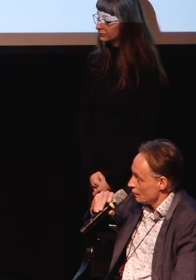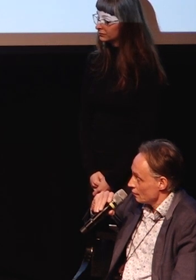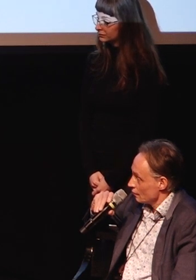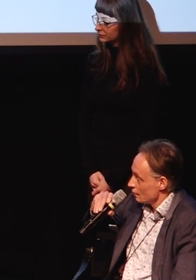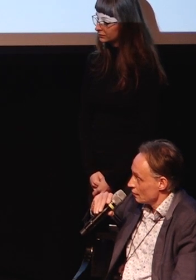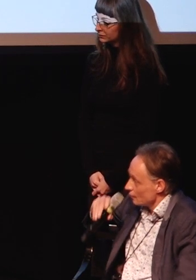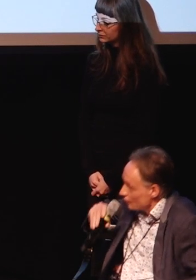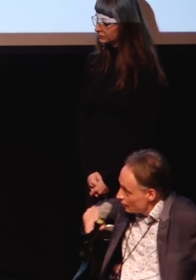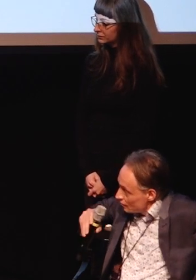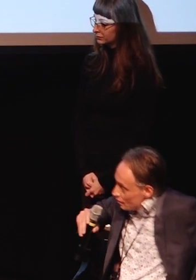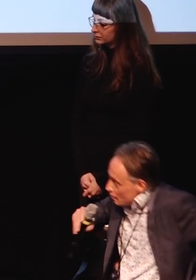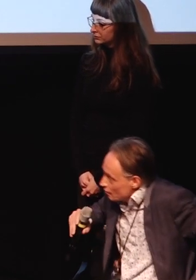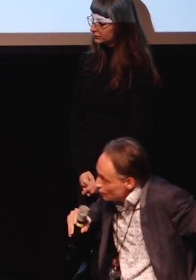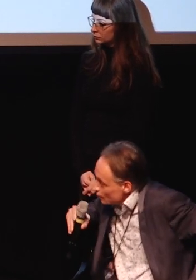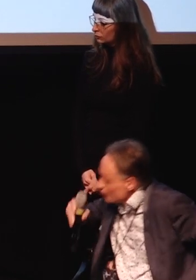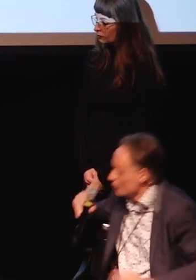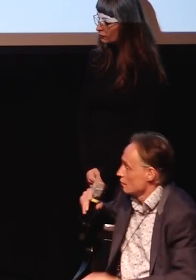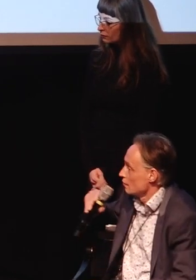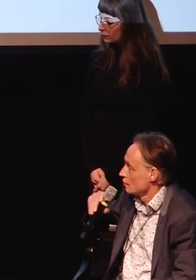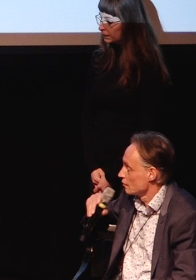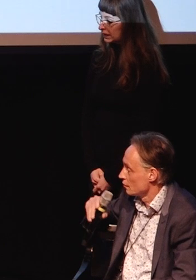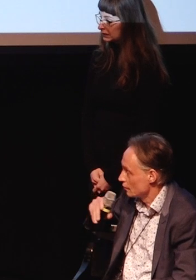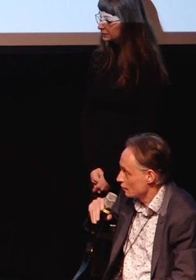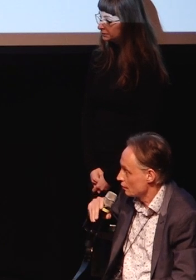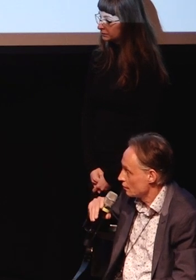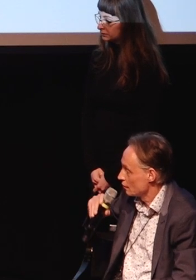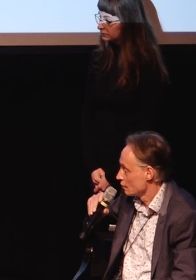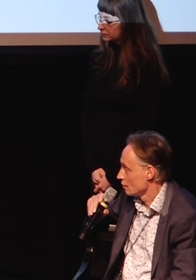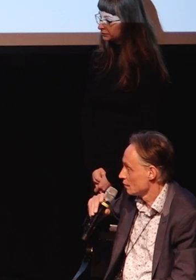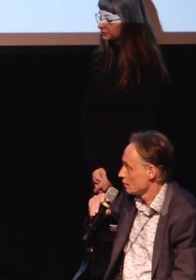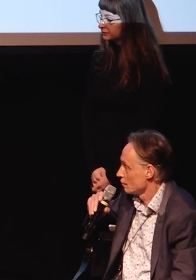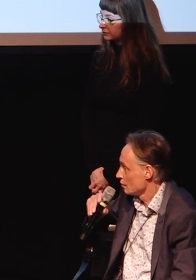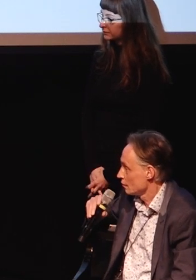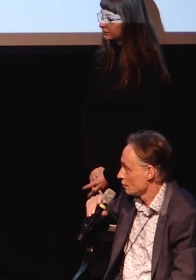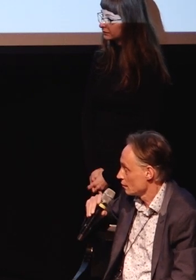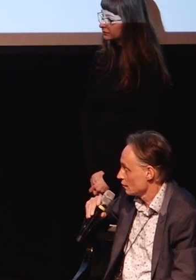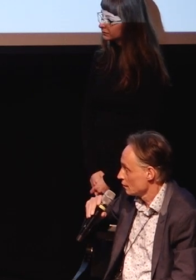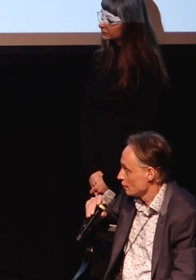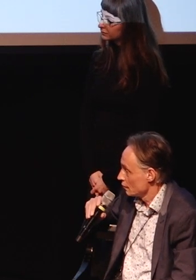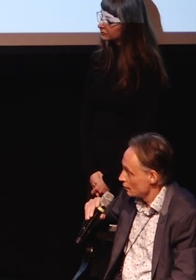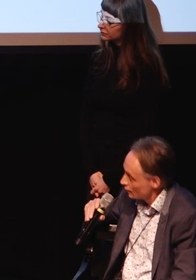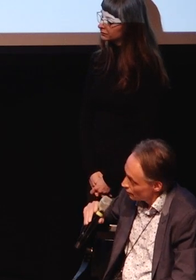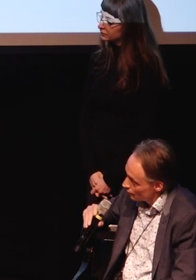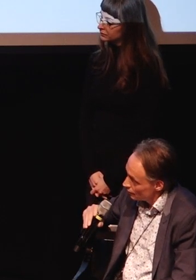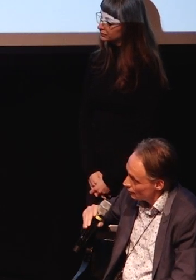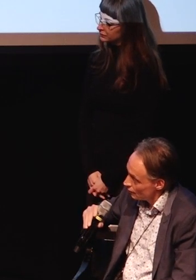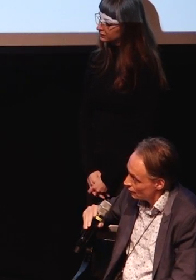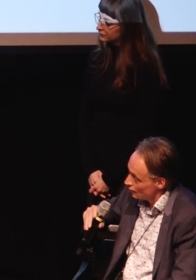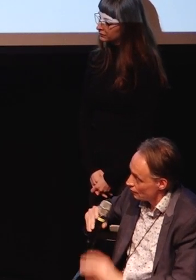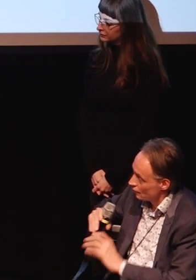this feeling of being lost and not accepted and on